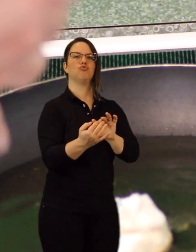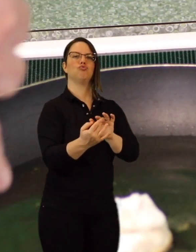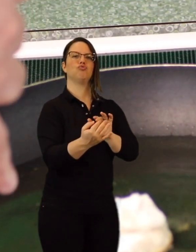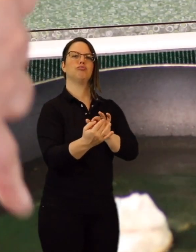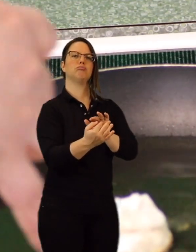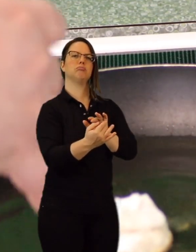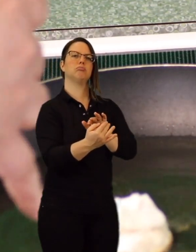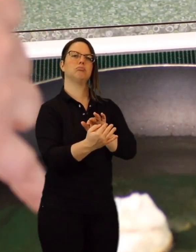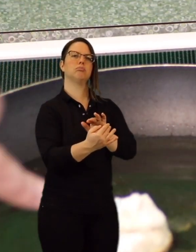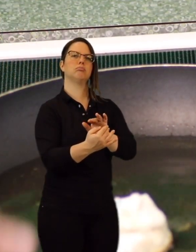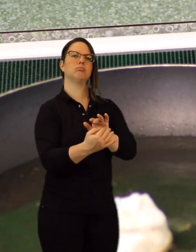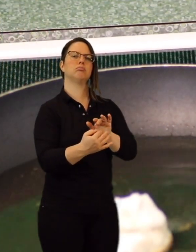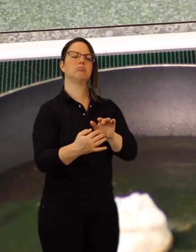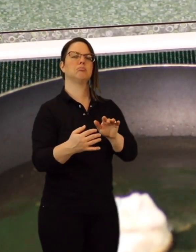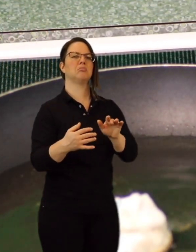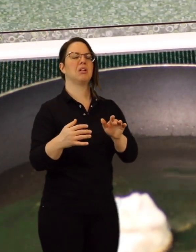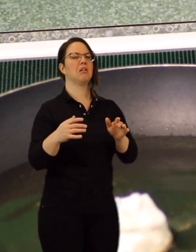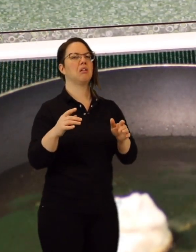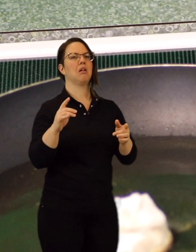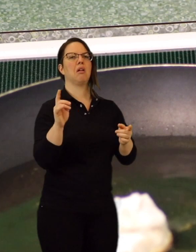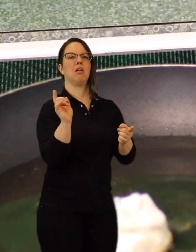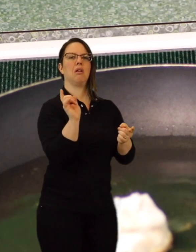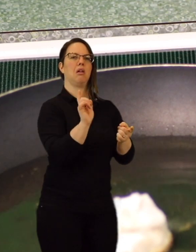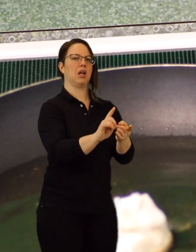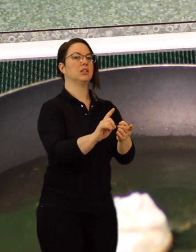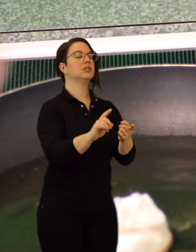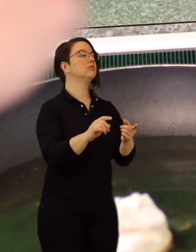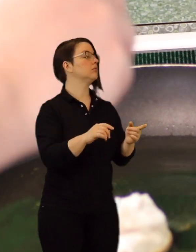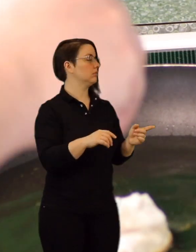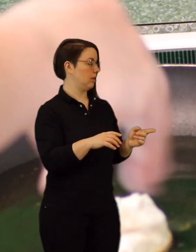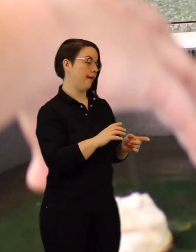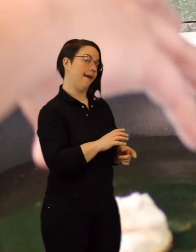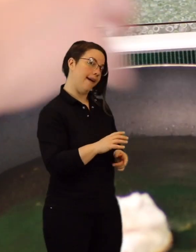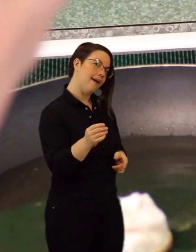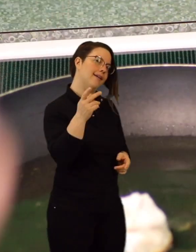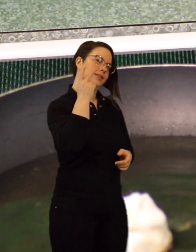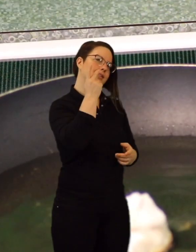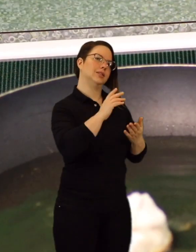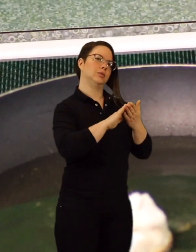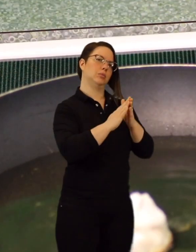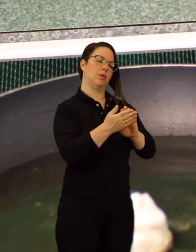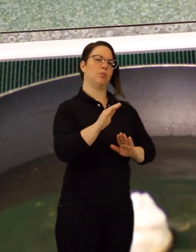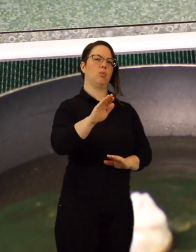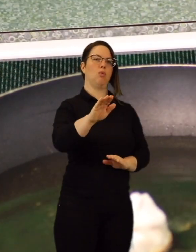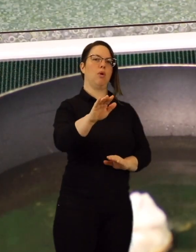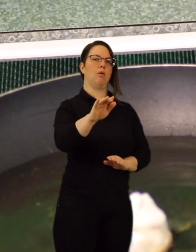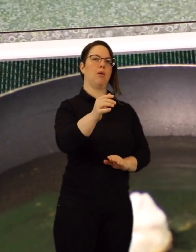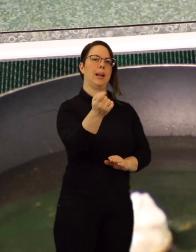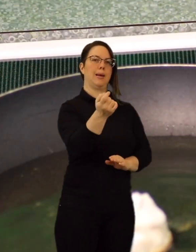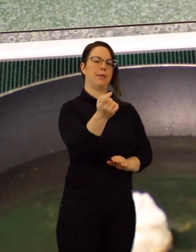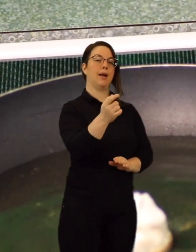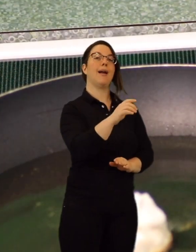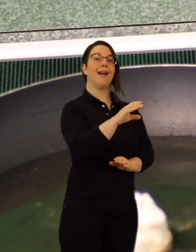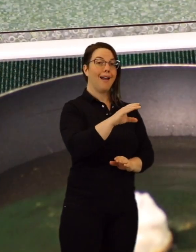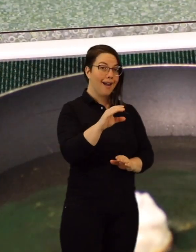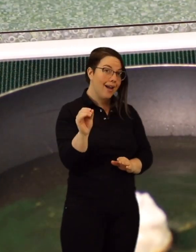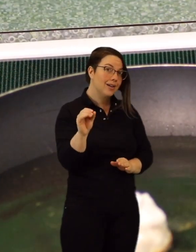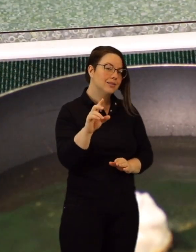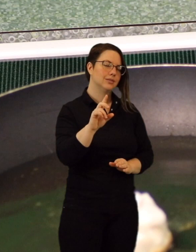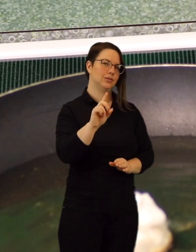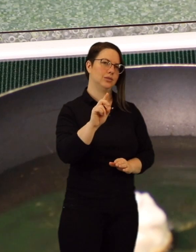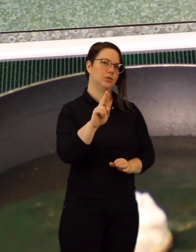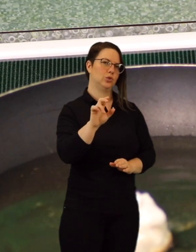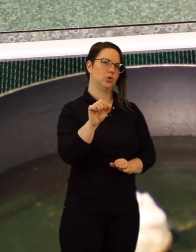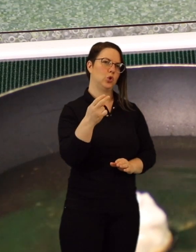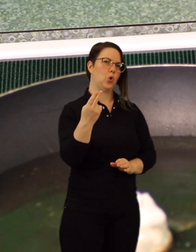for 15-20 seconds. It's already starting to brown a bit, and you can see that our dough is also expanding. So that's good. I